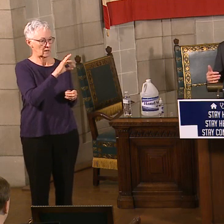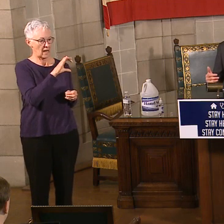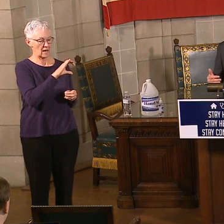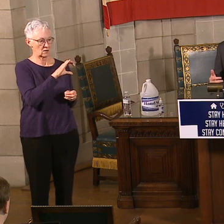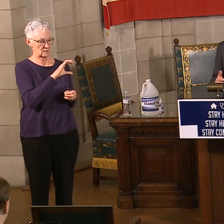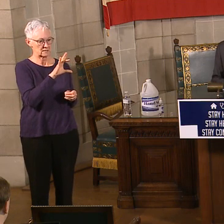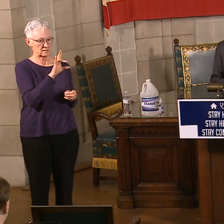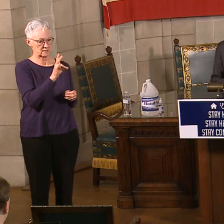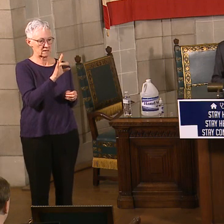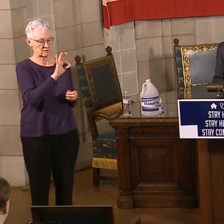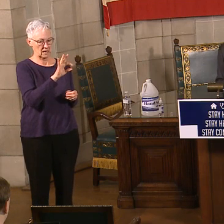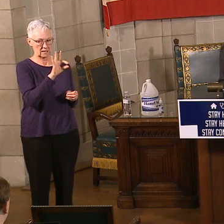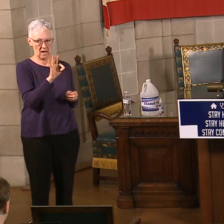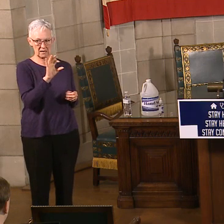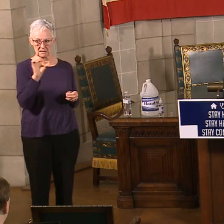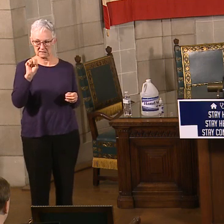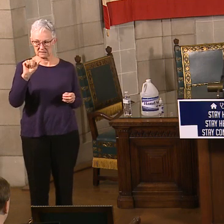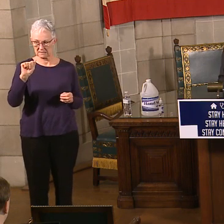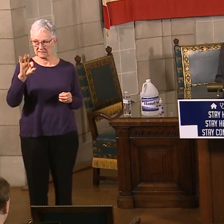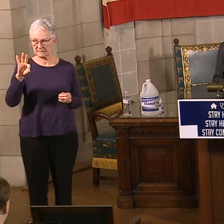1-800-799-SAFE.